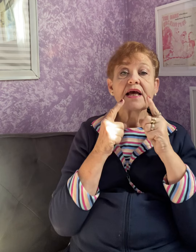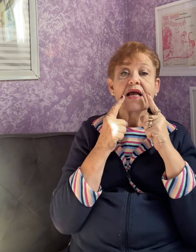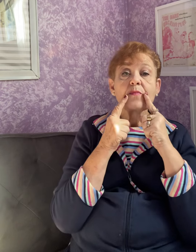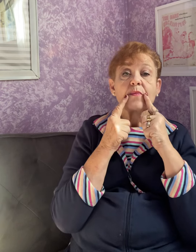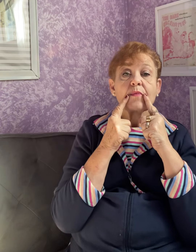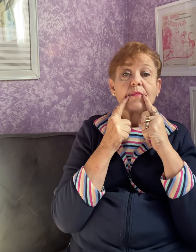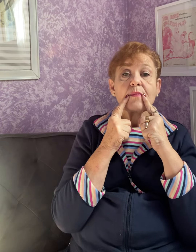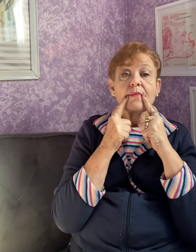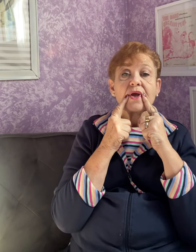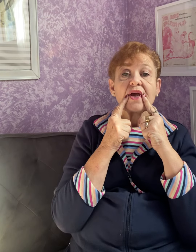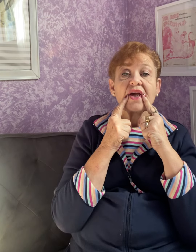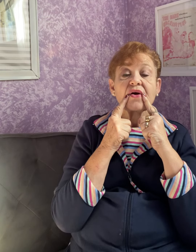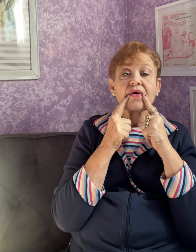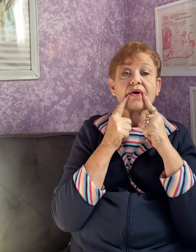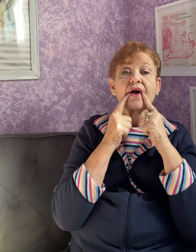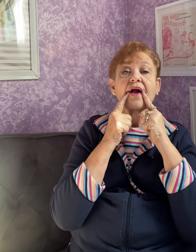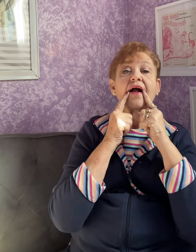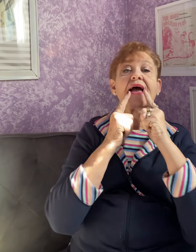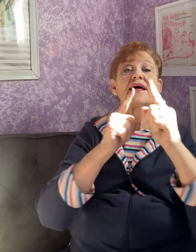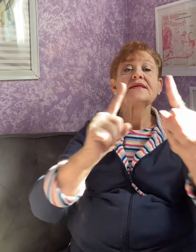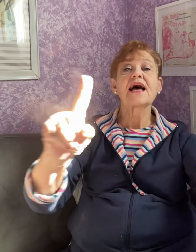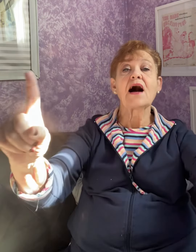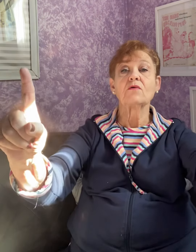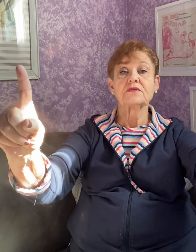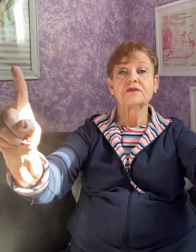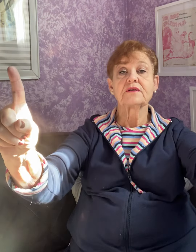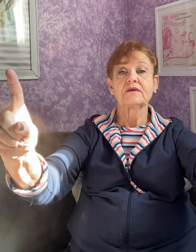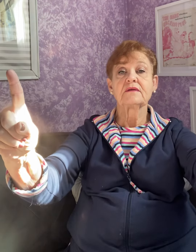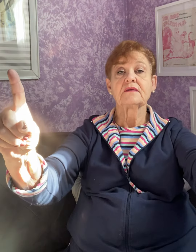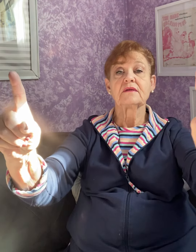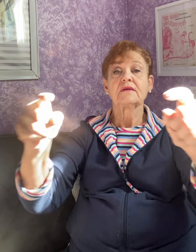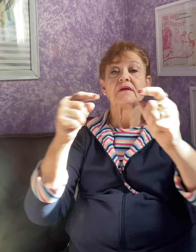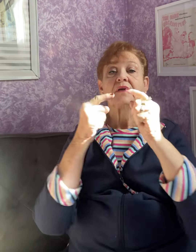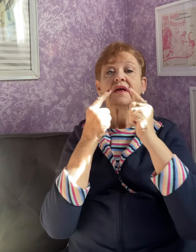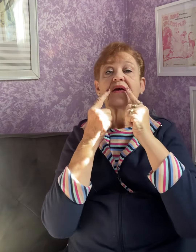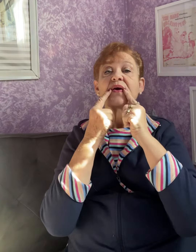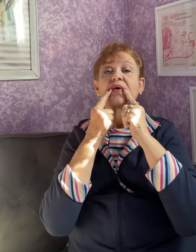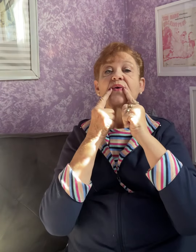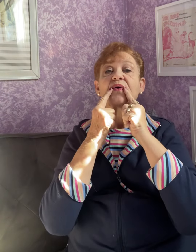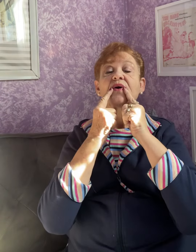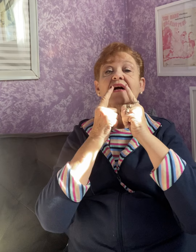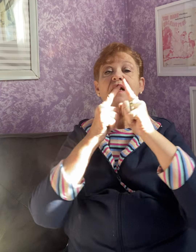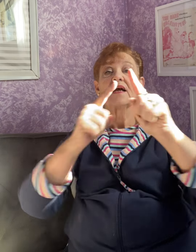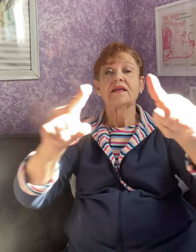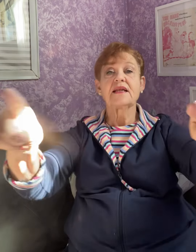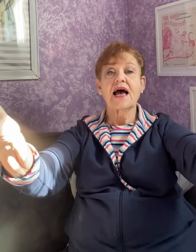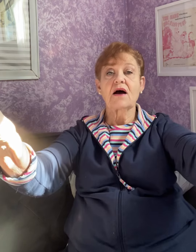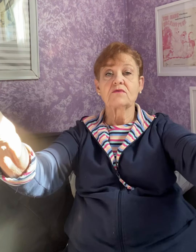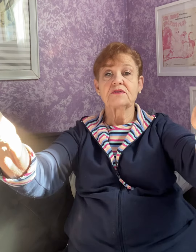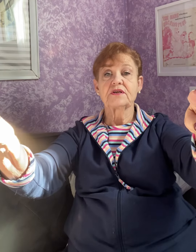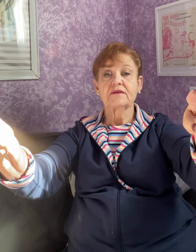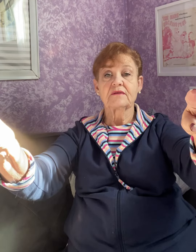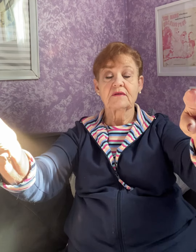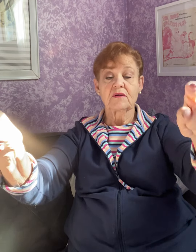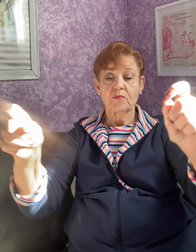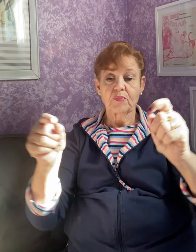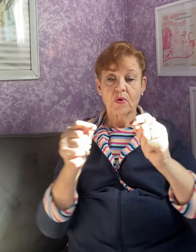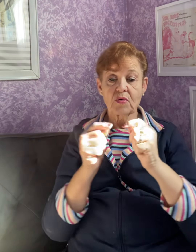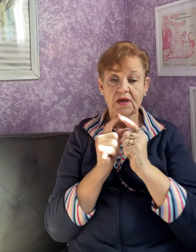Proclaim, here and out. Here and out.